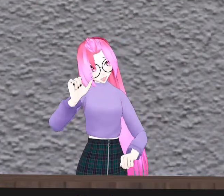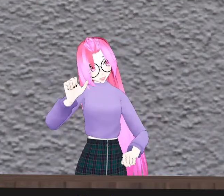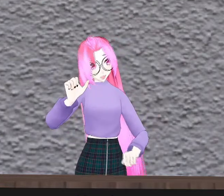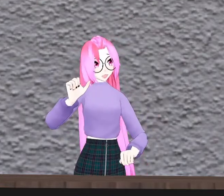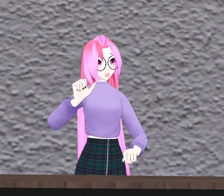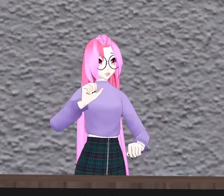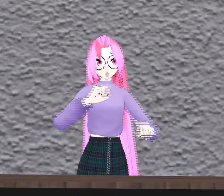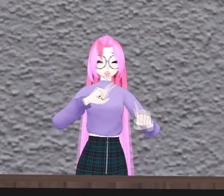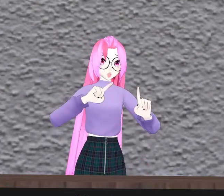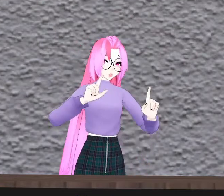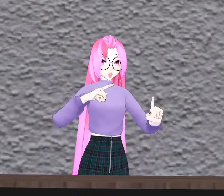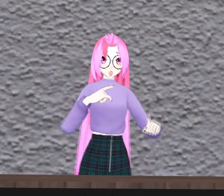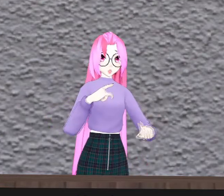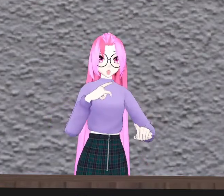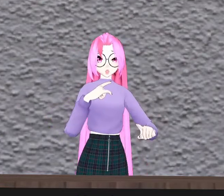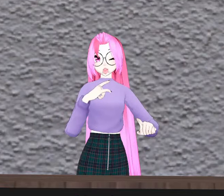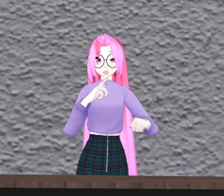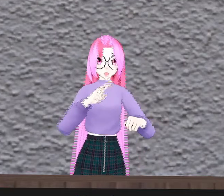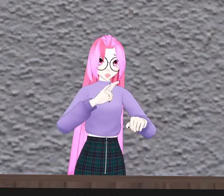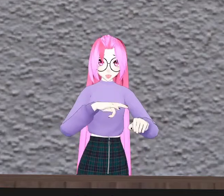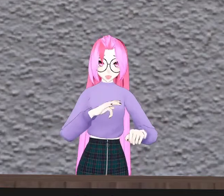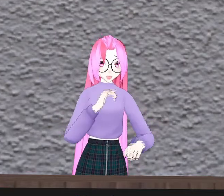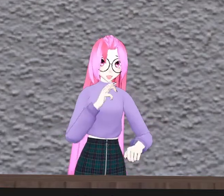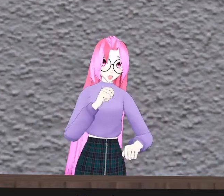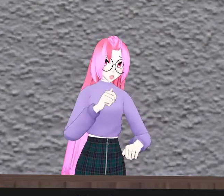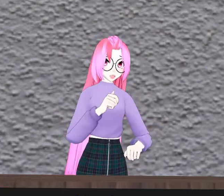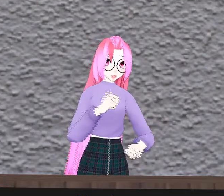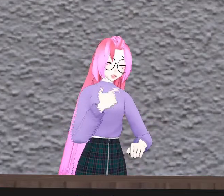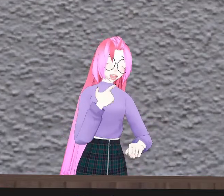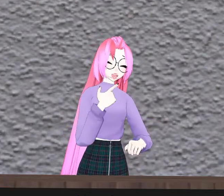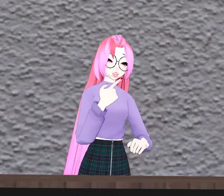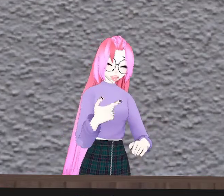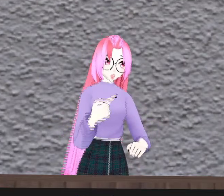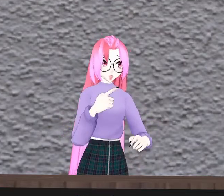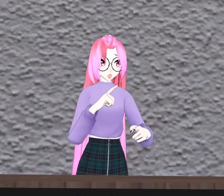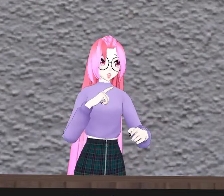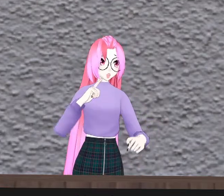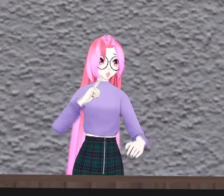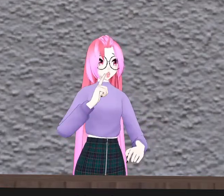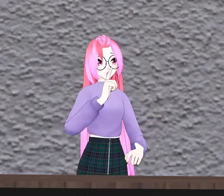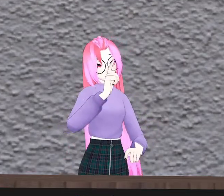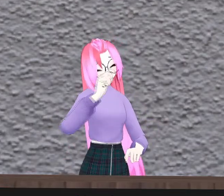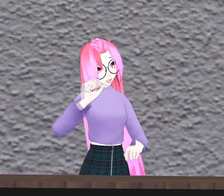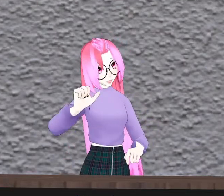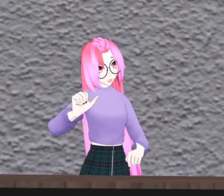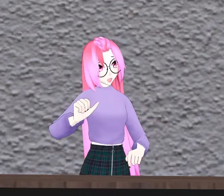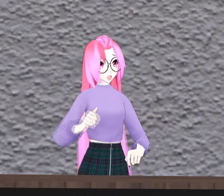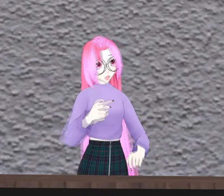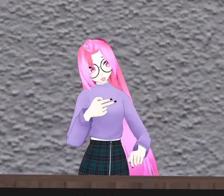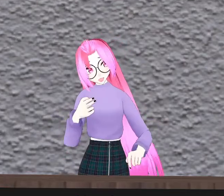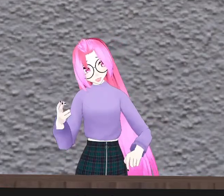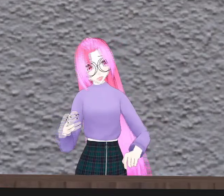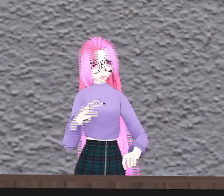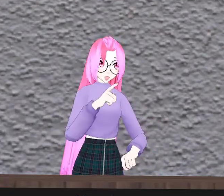of disabled, but normally you don't want to call a deaf person, oh, you're disabled, or a hard of hearing person,